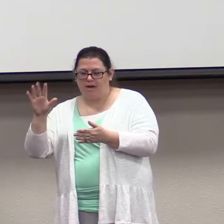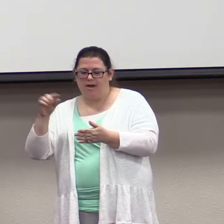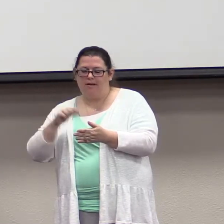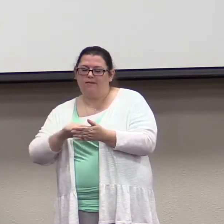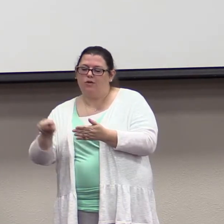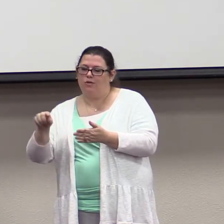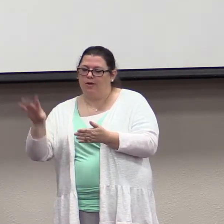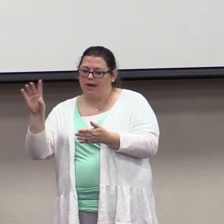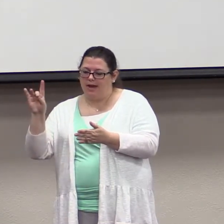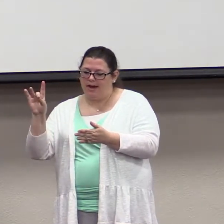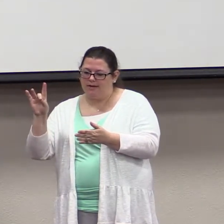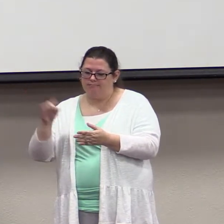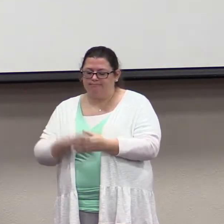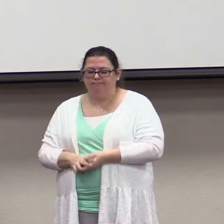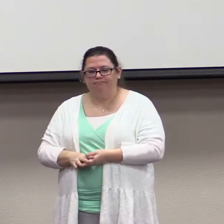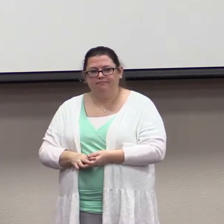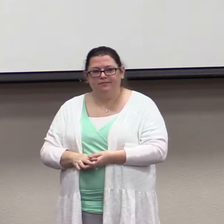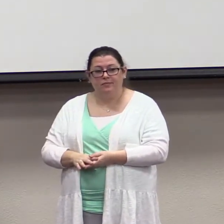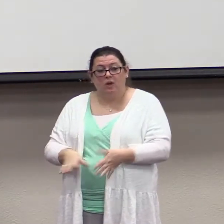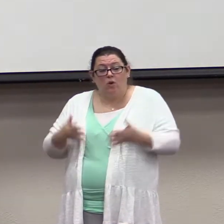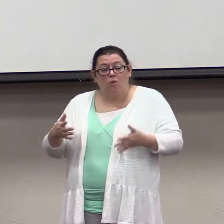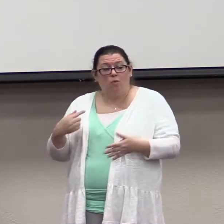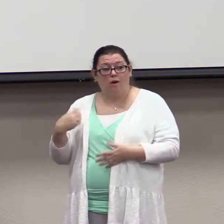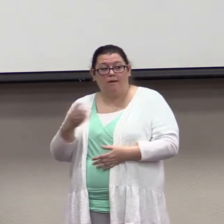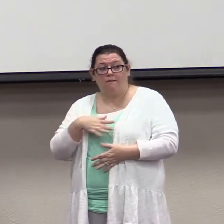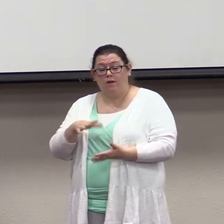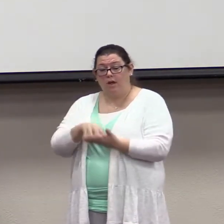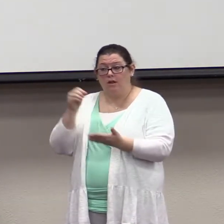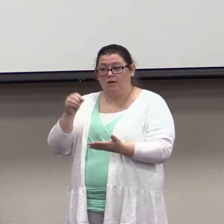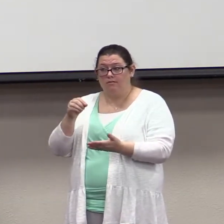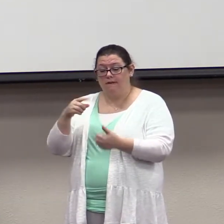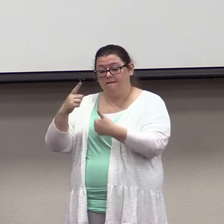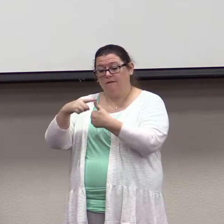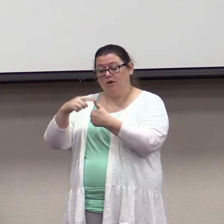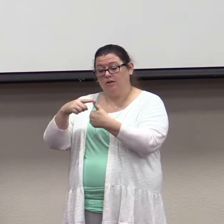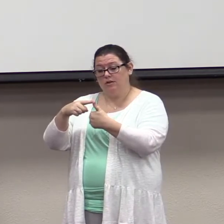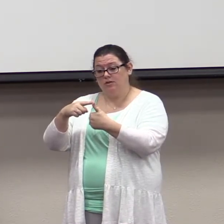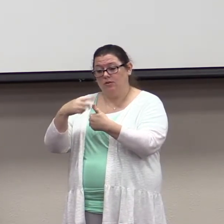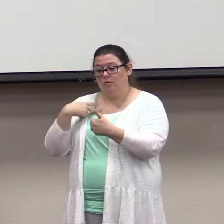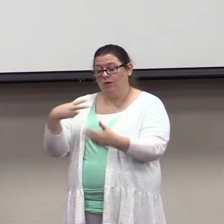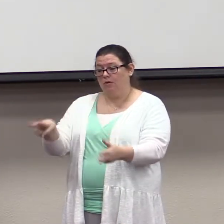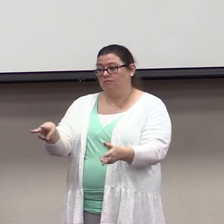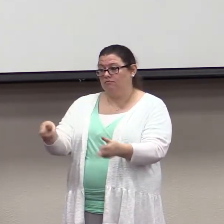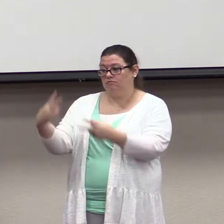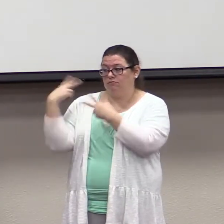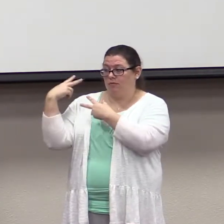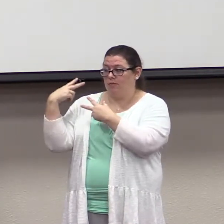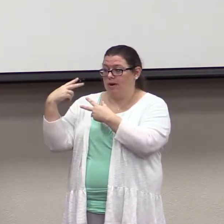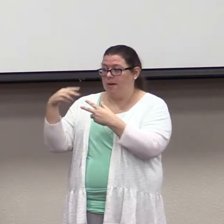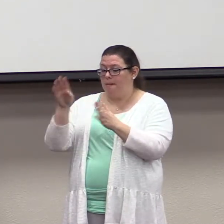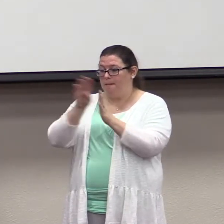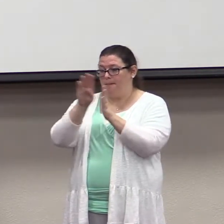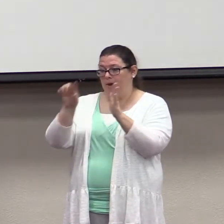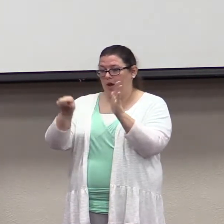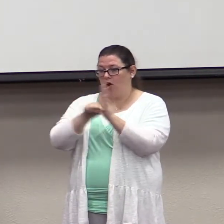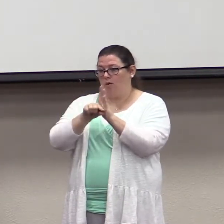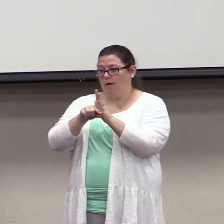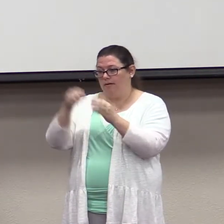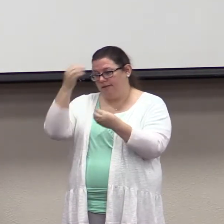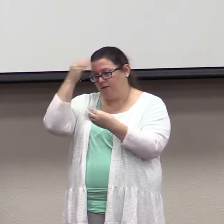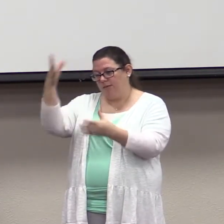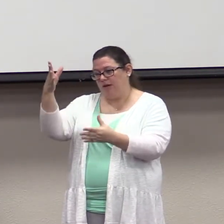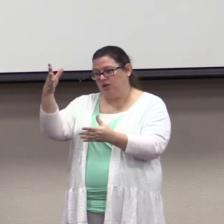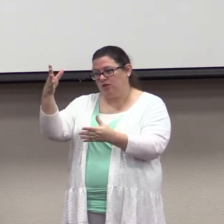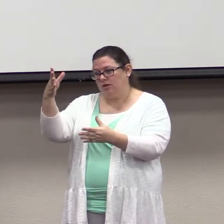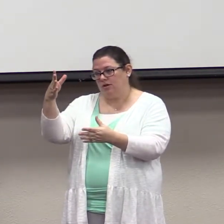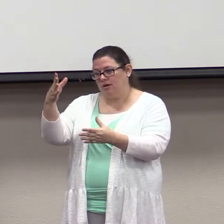our lesson this morning? First, we reviewed his background information and his role as a leader in shaping the ancient